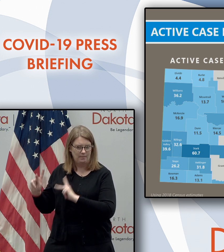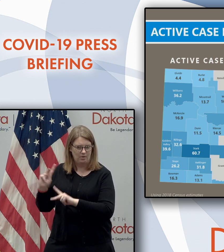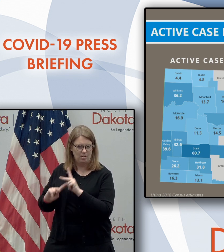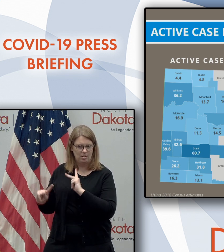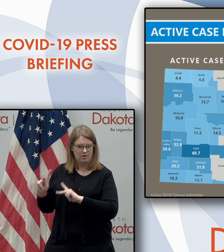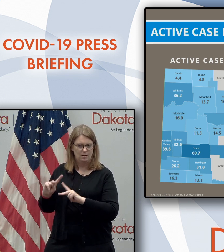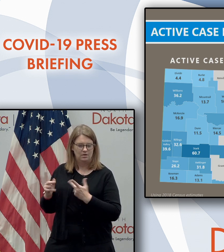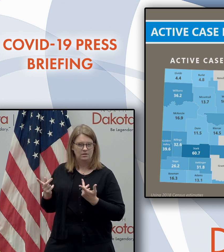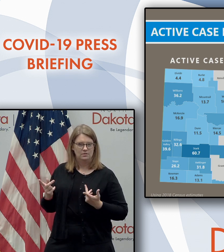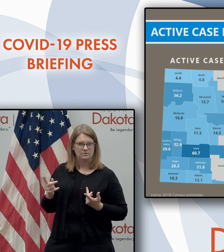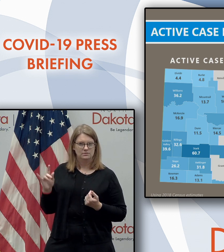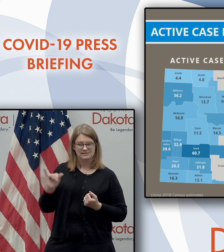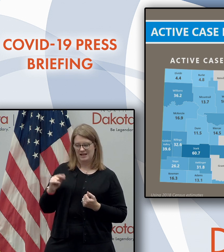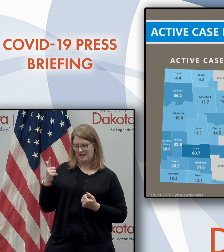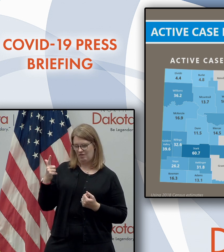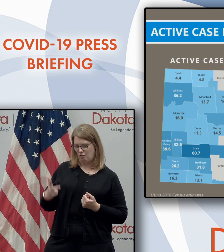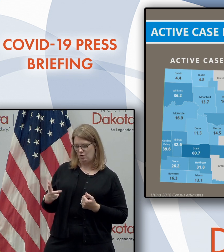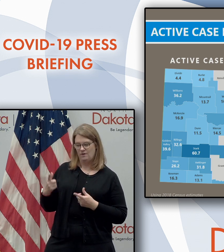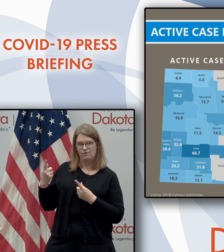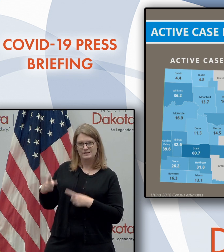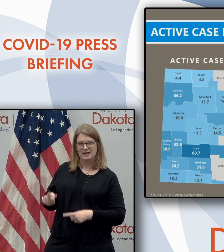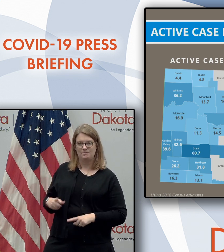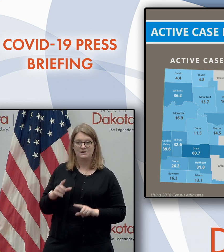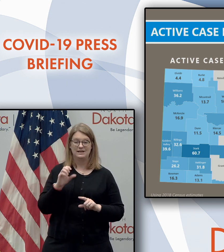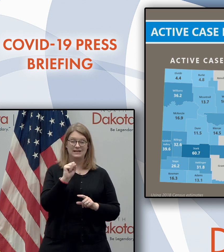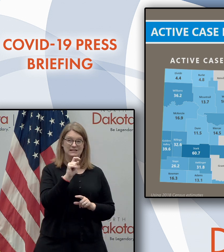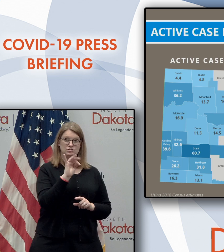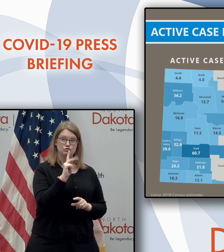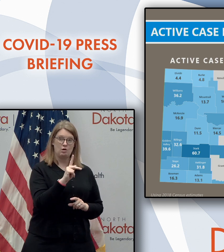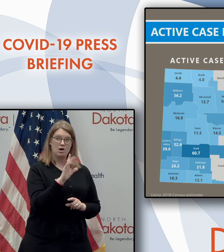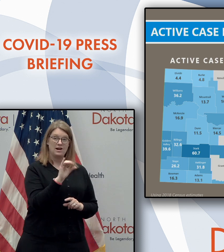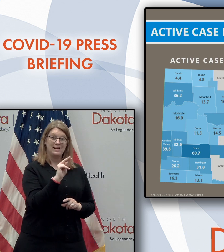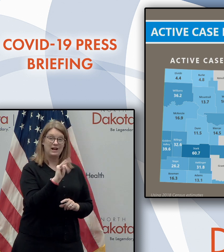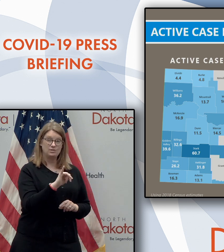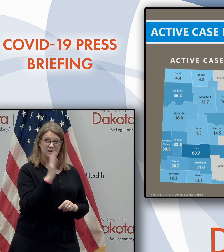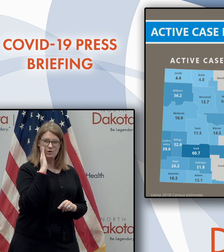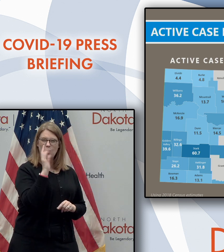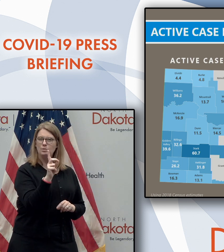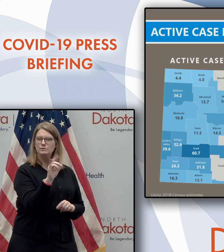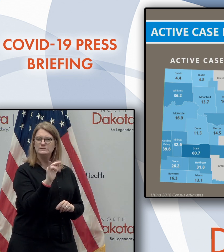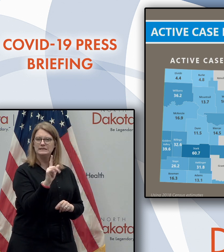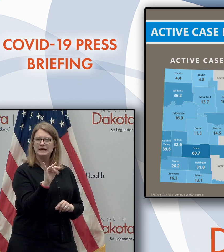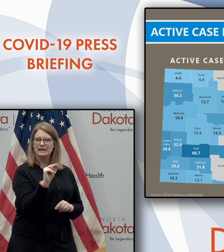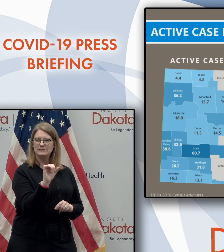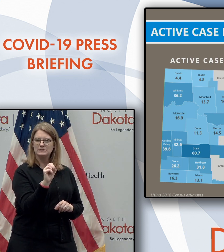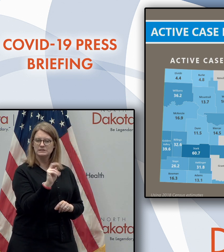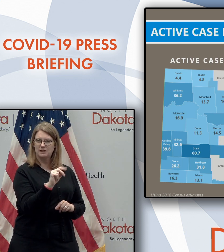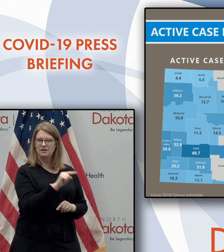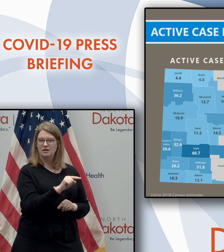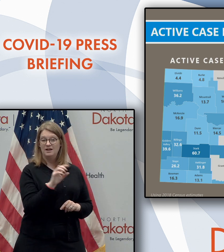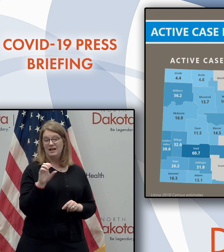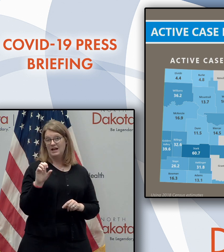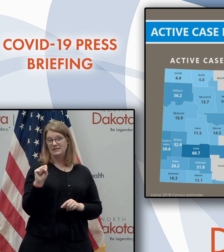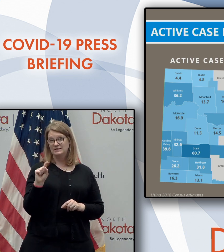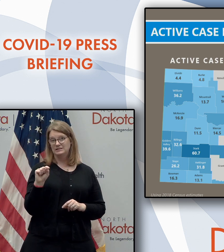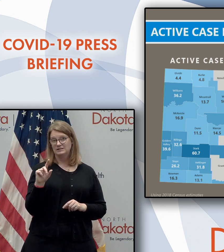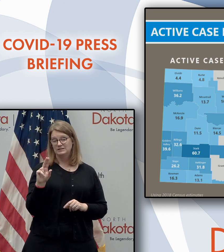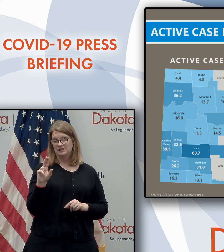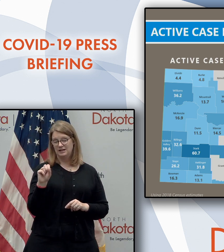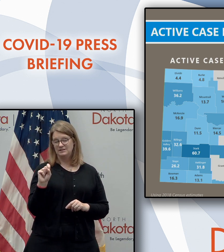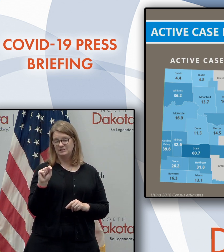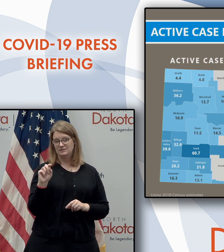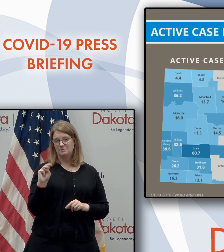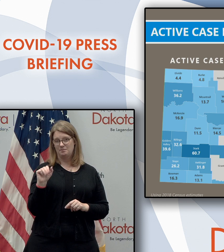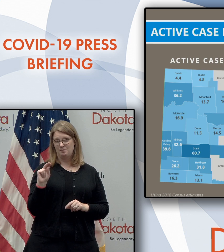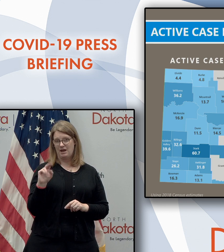is really like a third of what's going on out in Stark County, home to Dickinson. And again, even in Stutzman County,